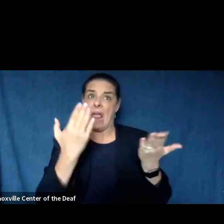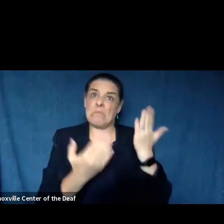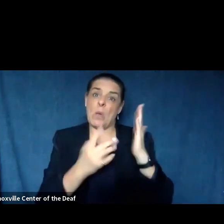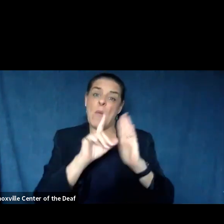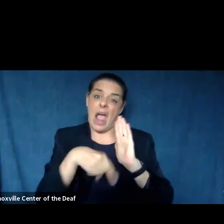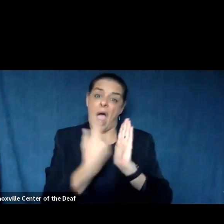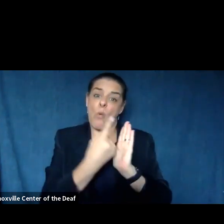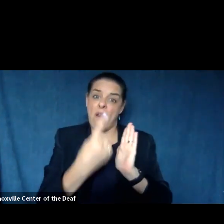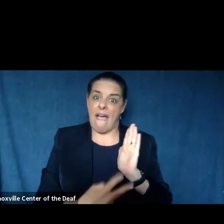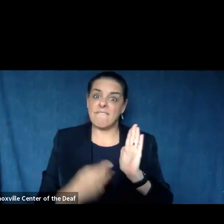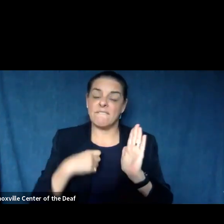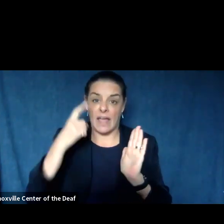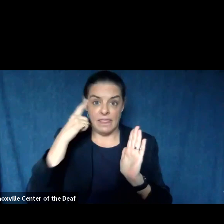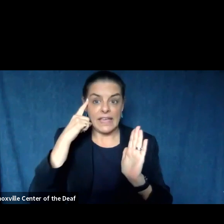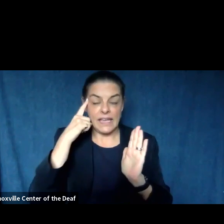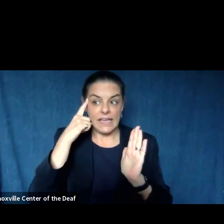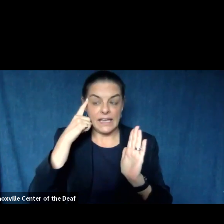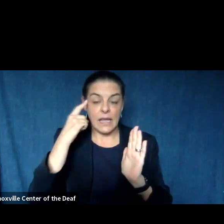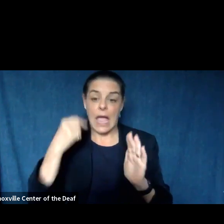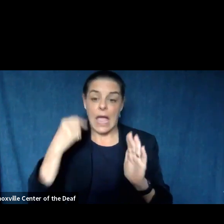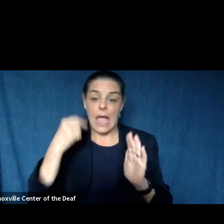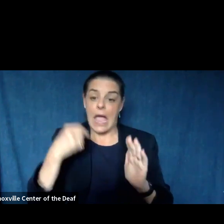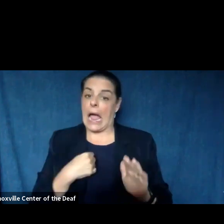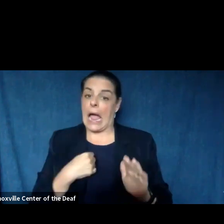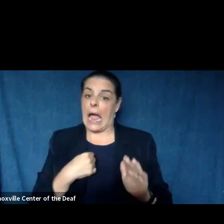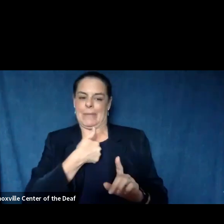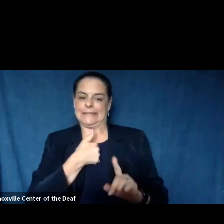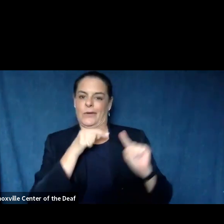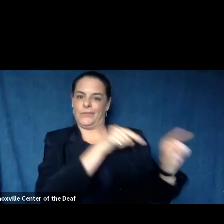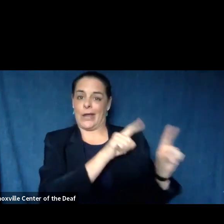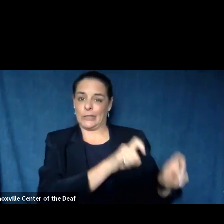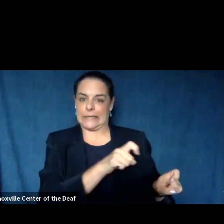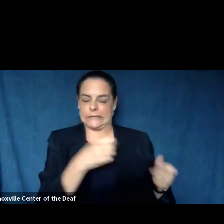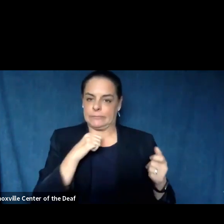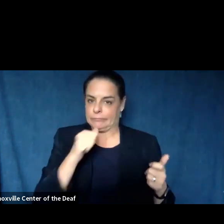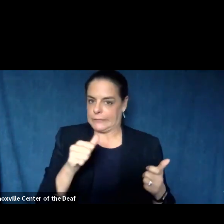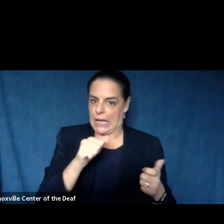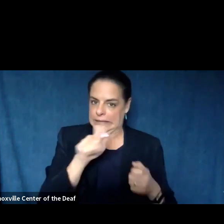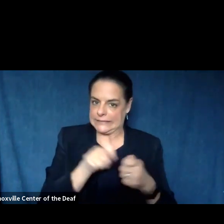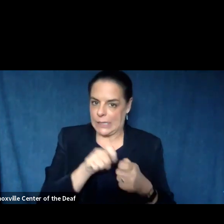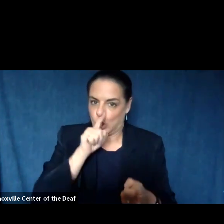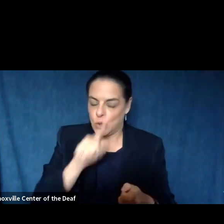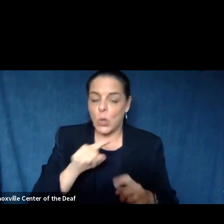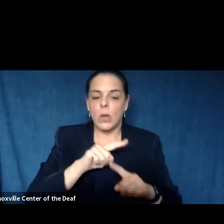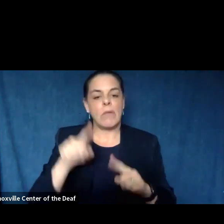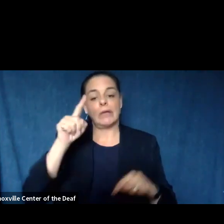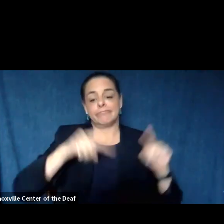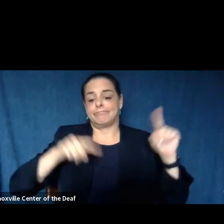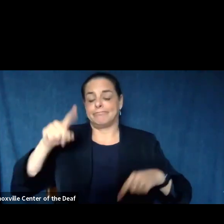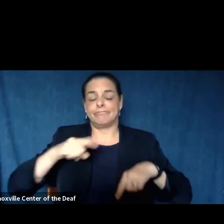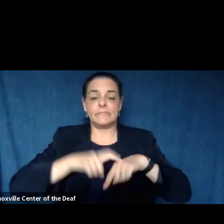I think I'm not down there doing the testing, so I can't say. But it just varies with the time